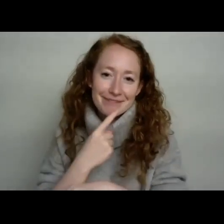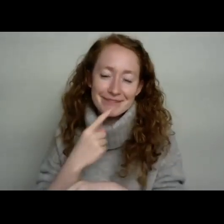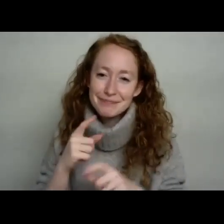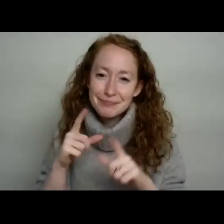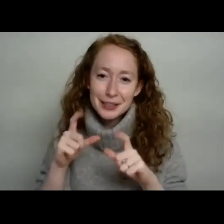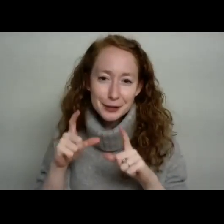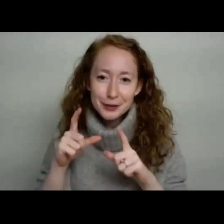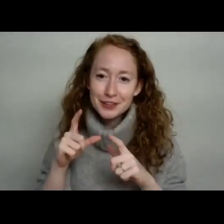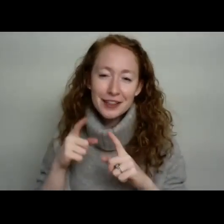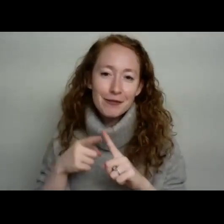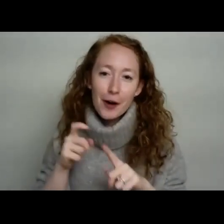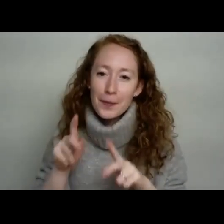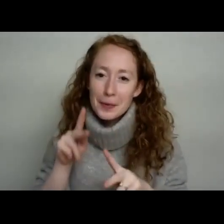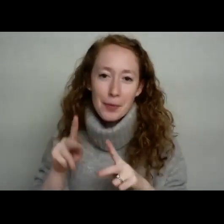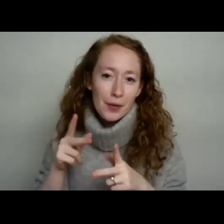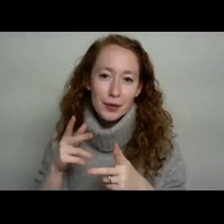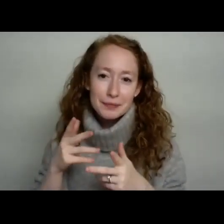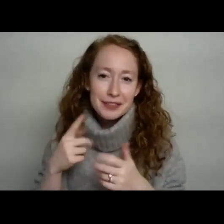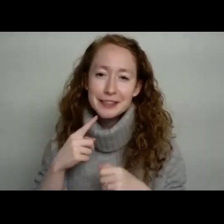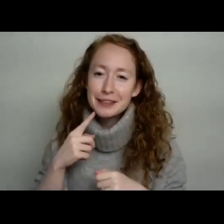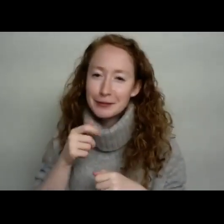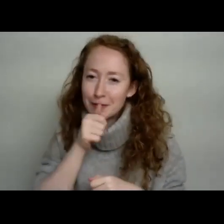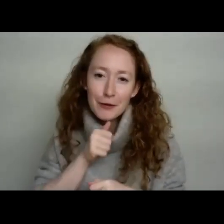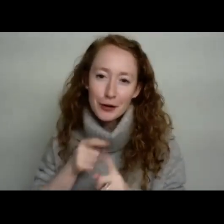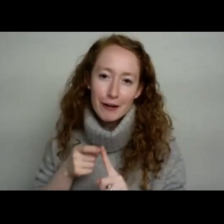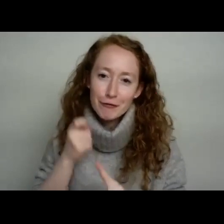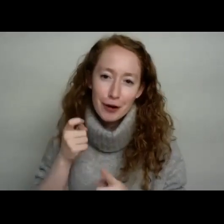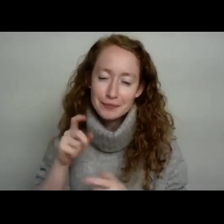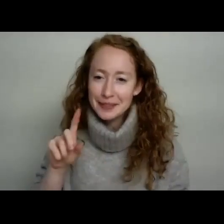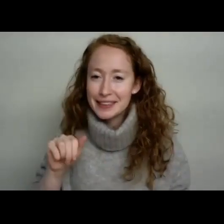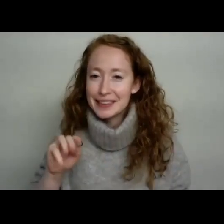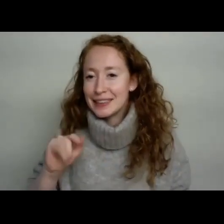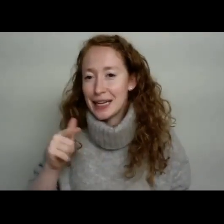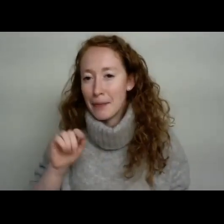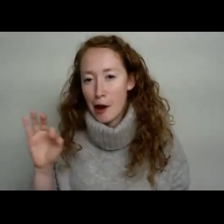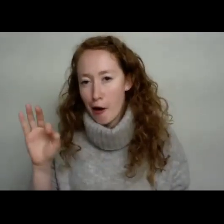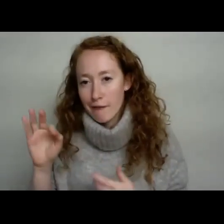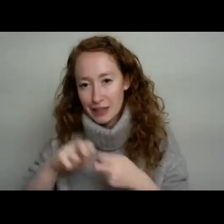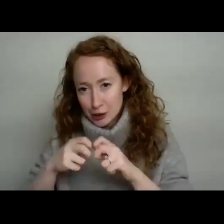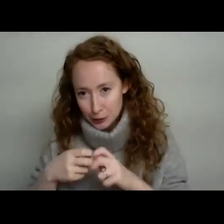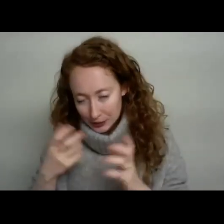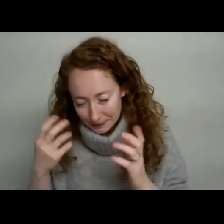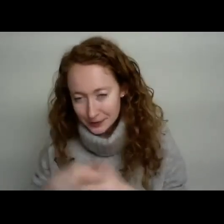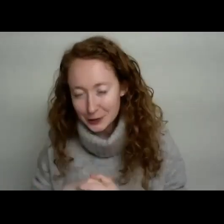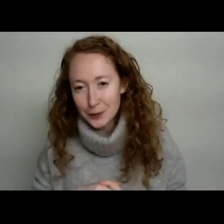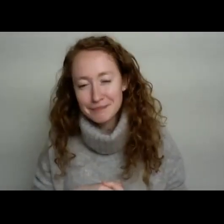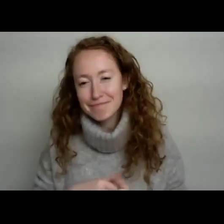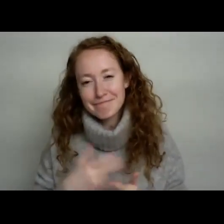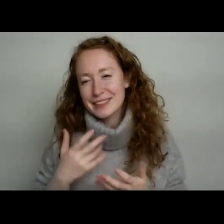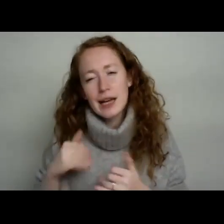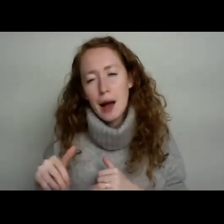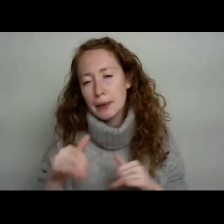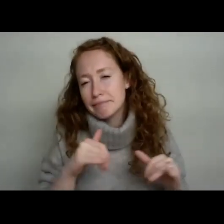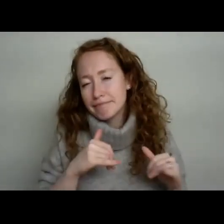from damping off seedlings, which is just so sad, but it's just so preventable. So common mistakes, damping off.